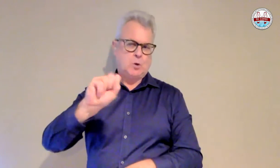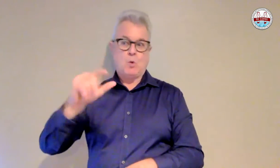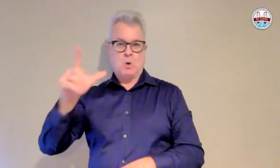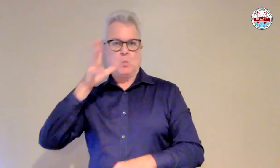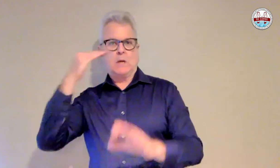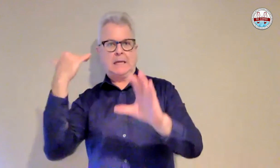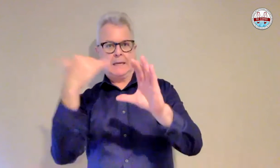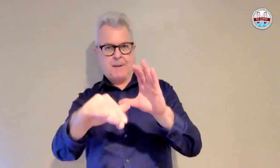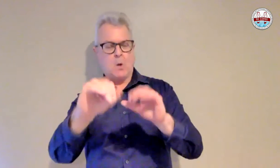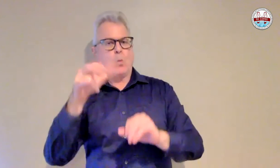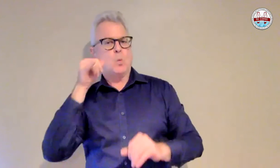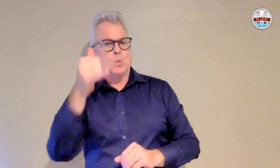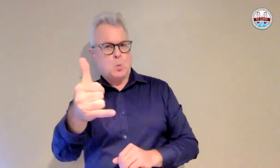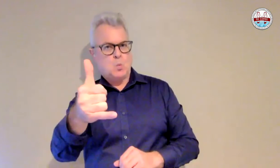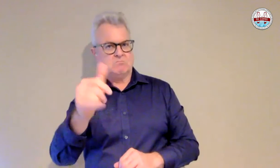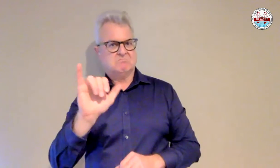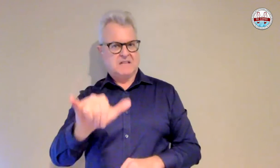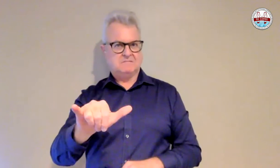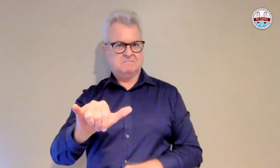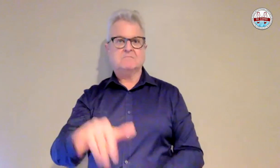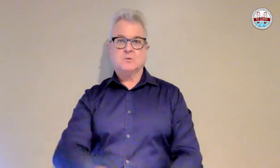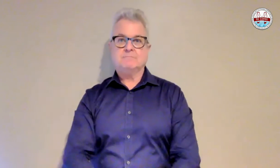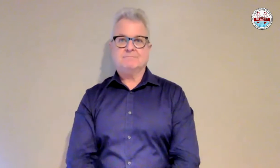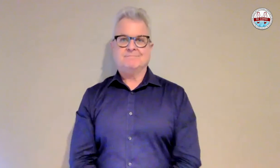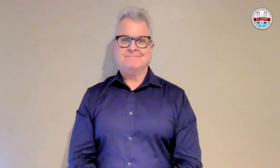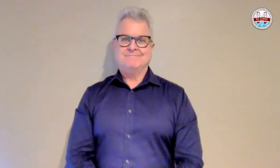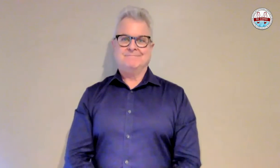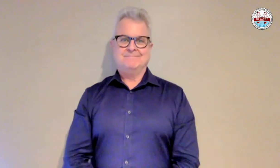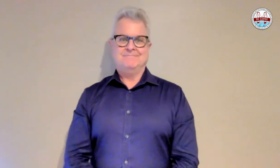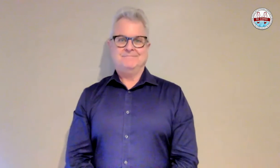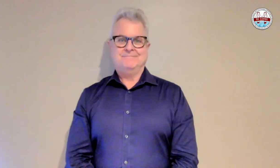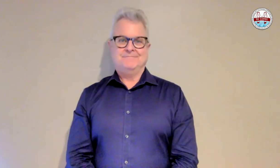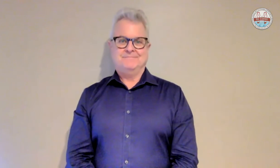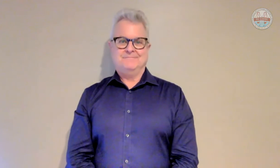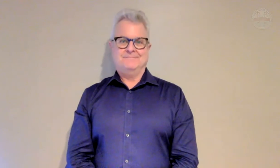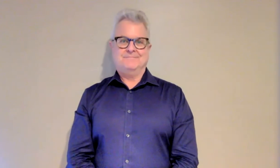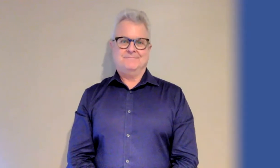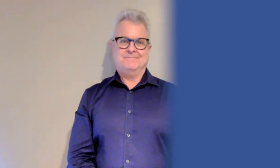to send the information to you. Now, the Department of Health will automatically send it to you by text or email.